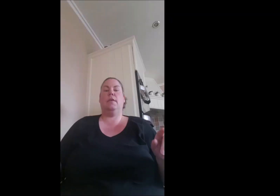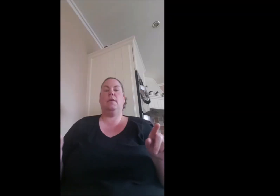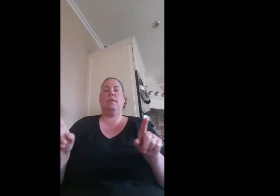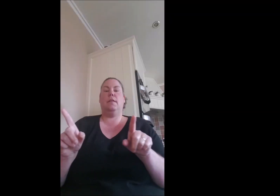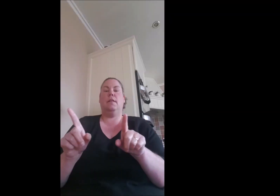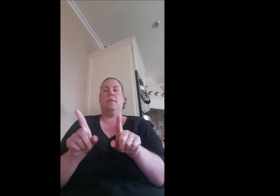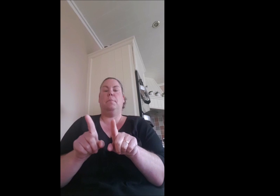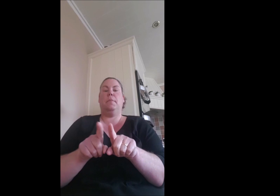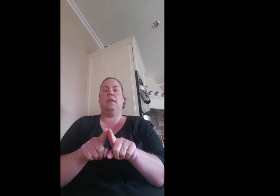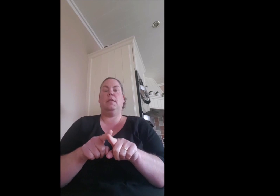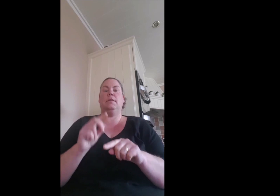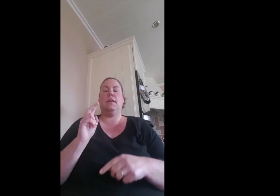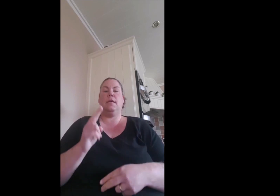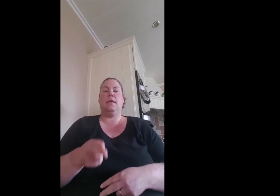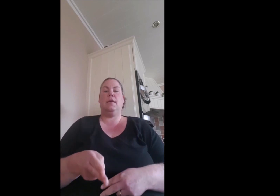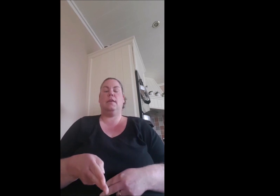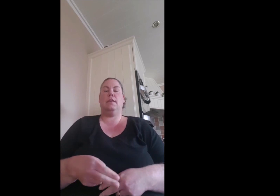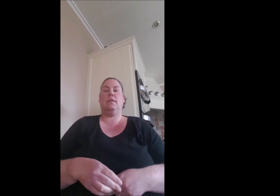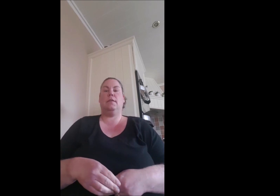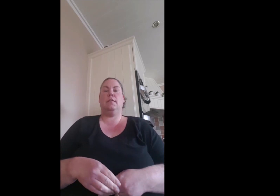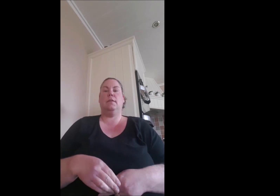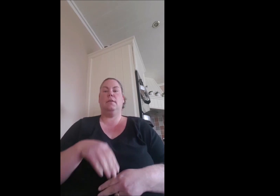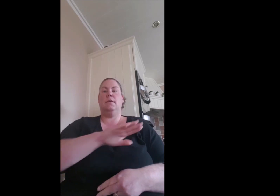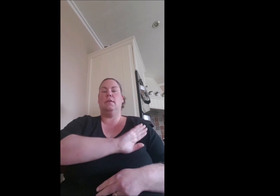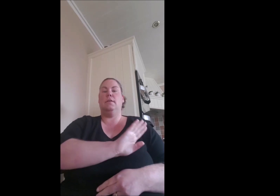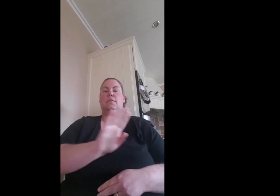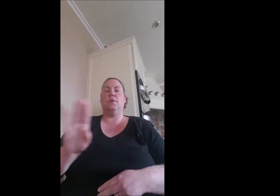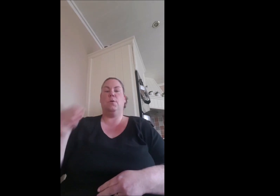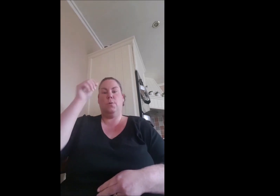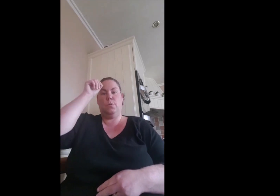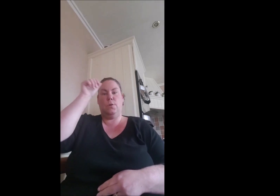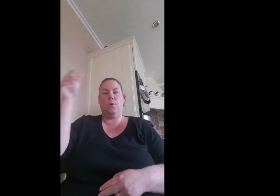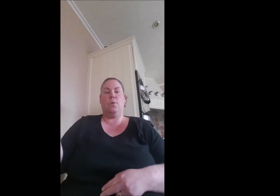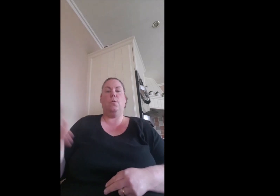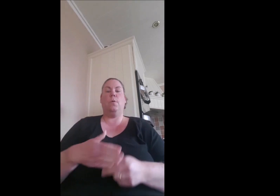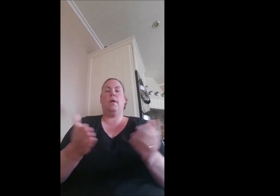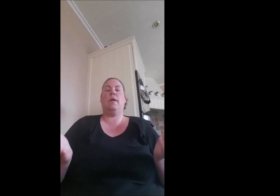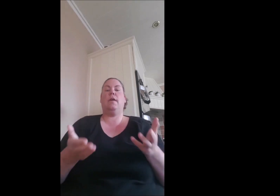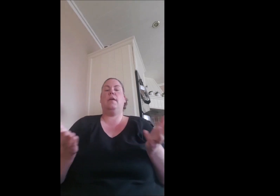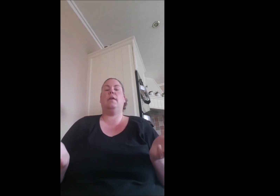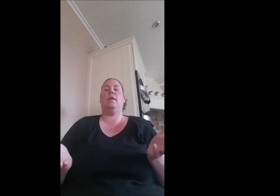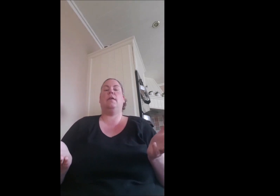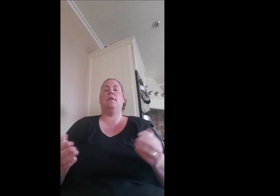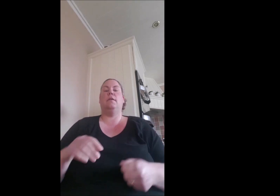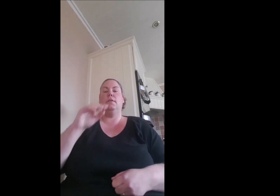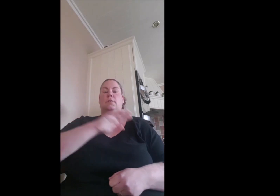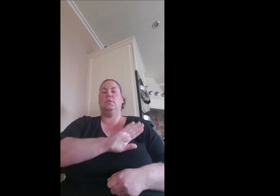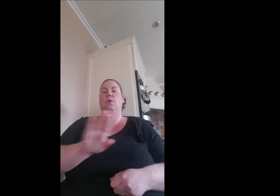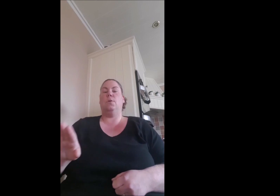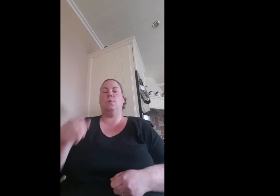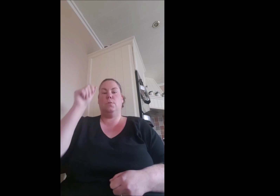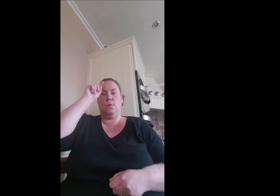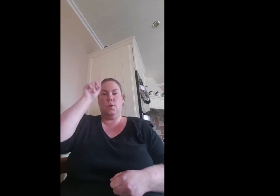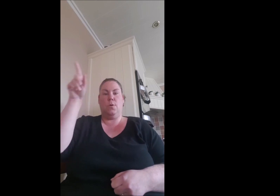We'll meet again. Don't know where, don't know